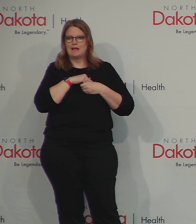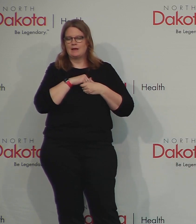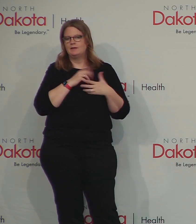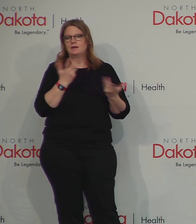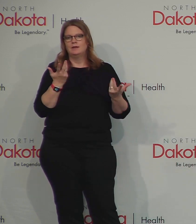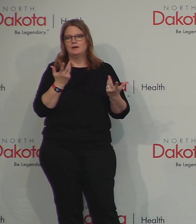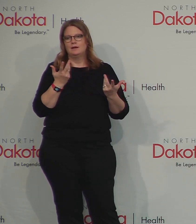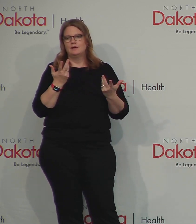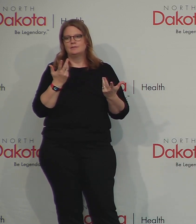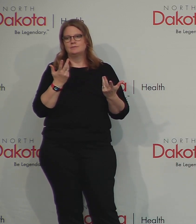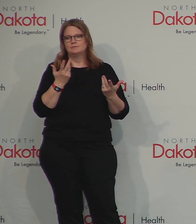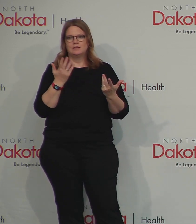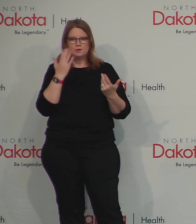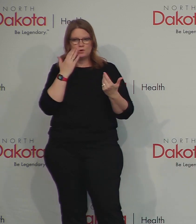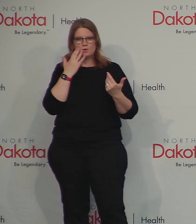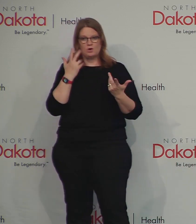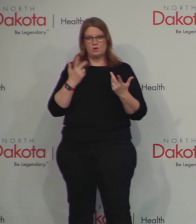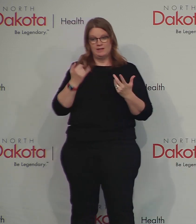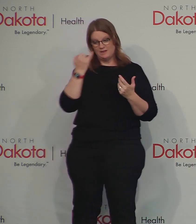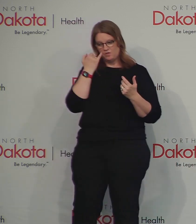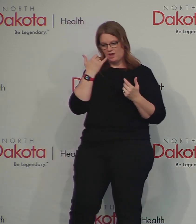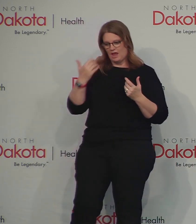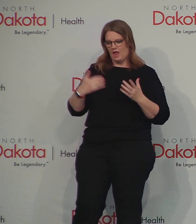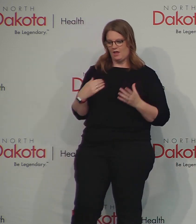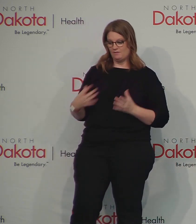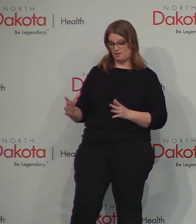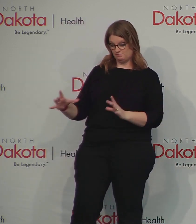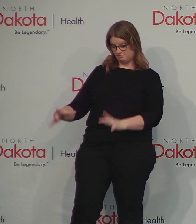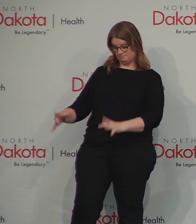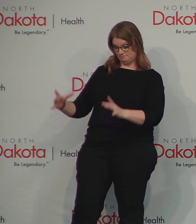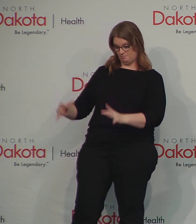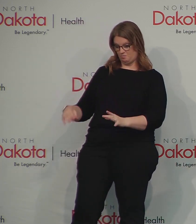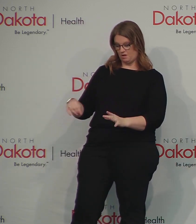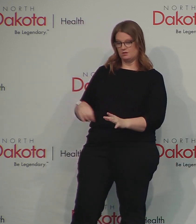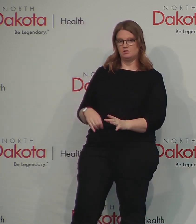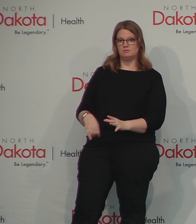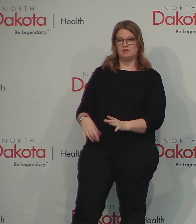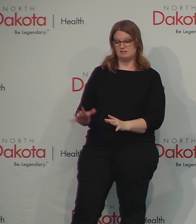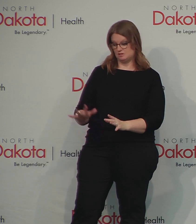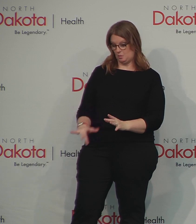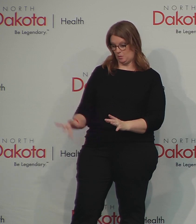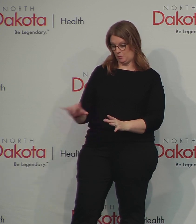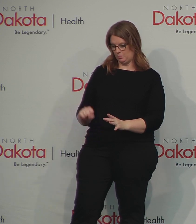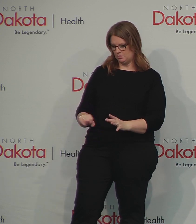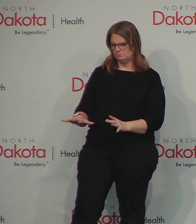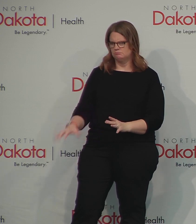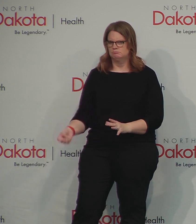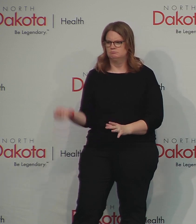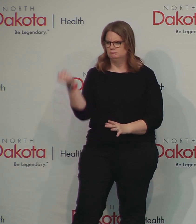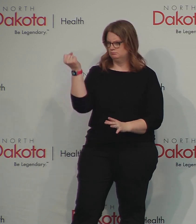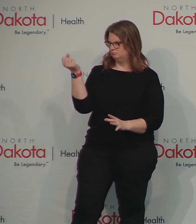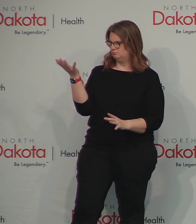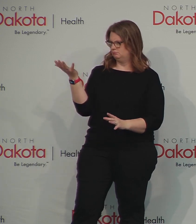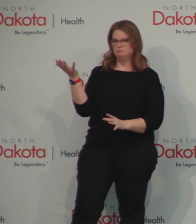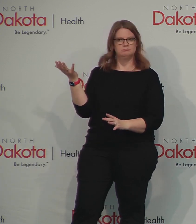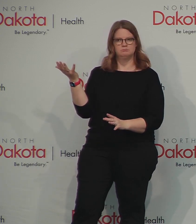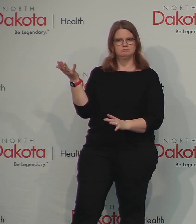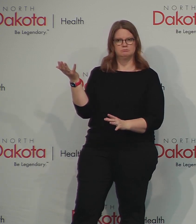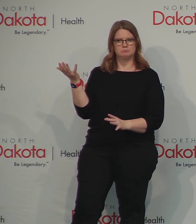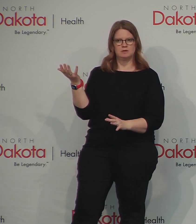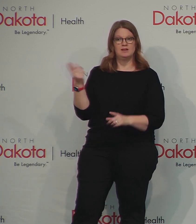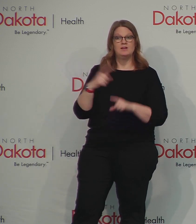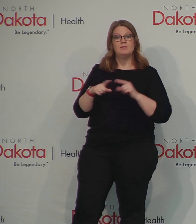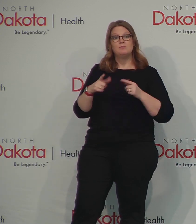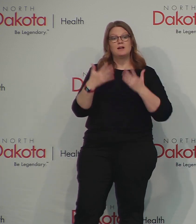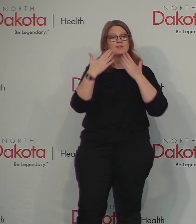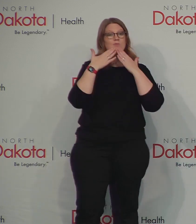having an empty bucket next to you, and you reach in and pull some gratitude out of it. But that bucket is full. After